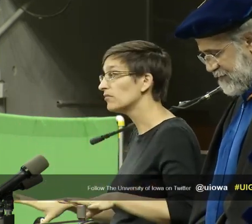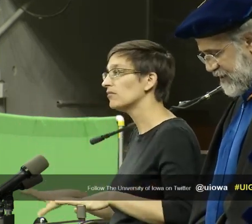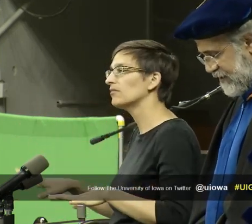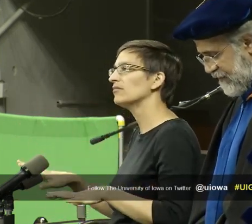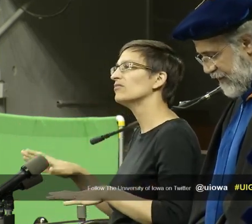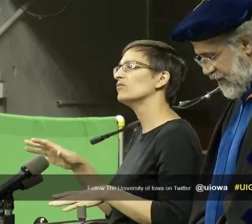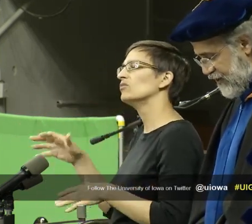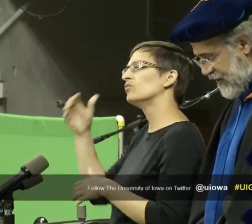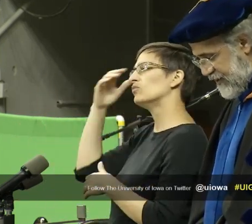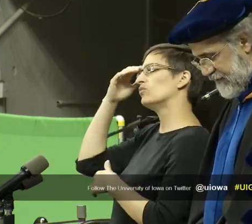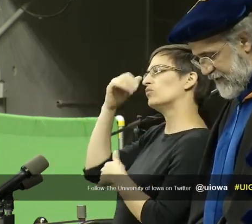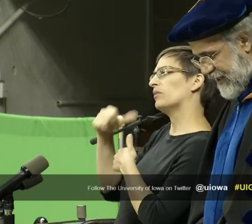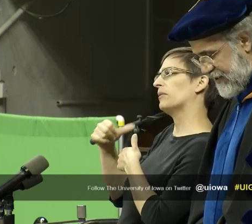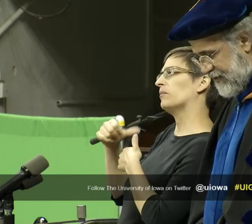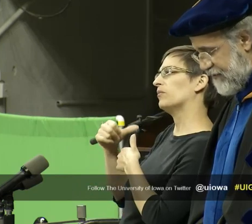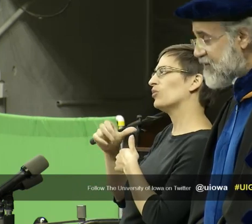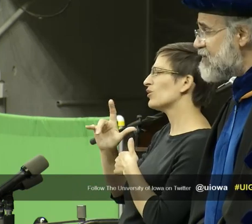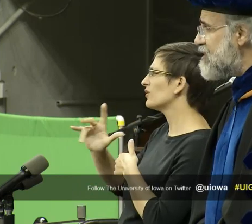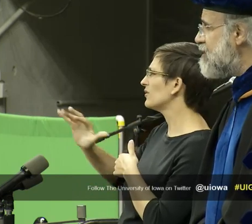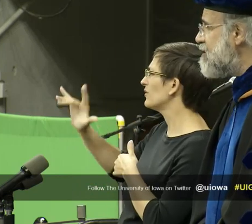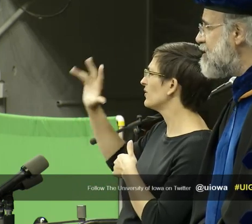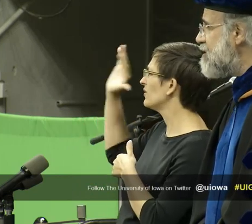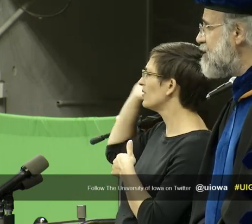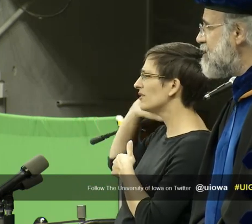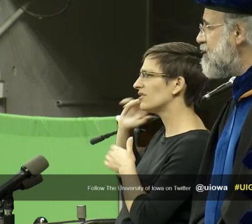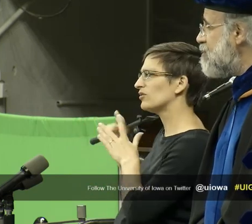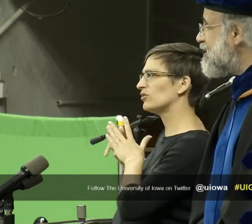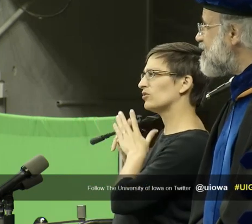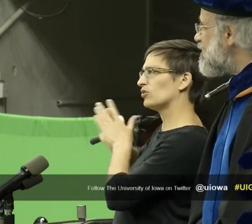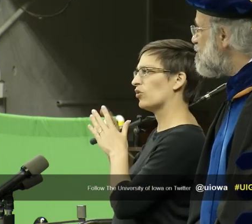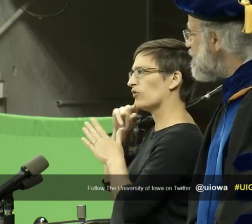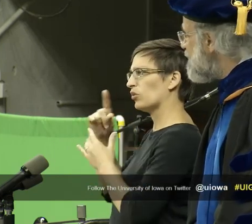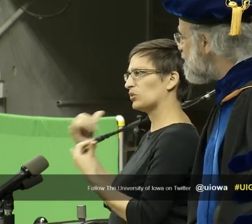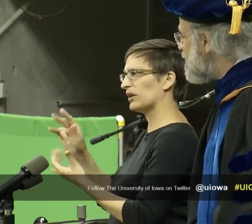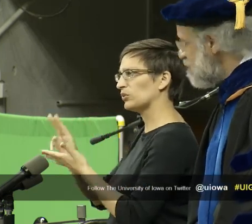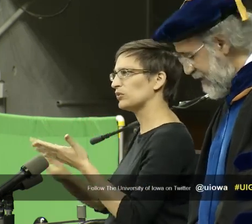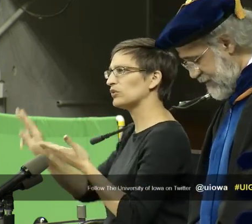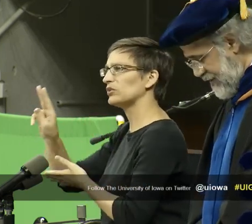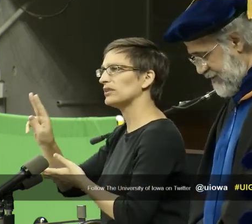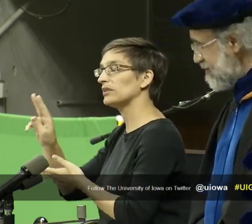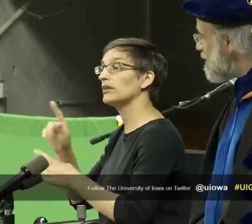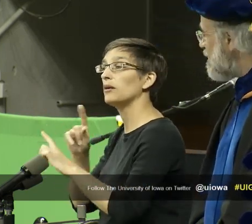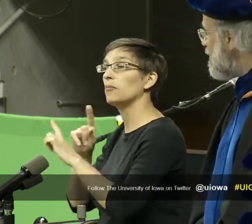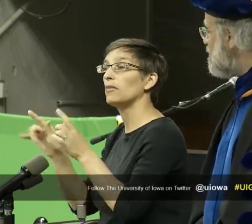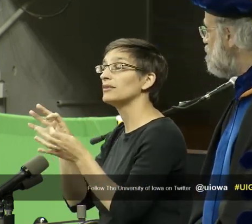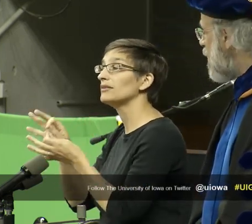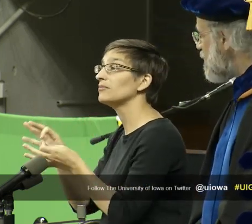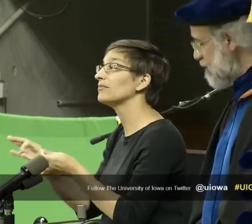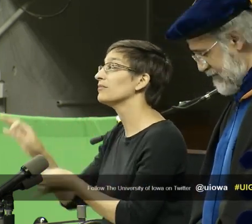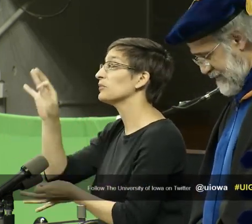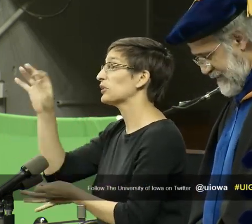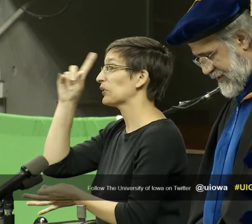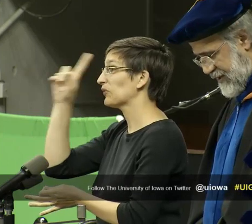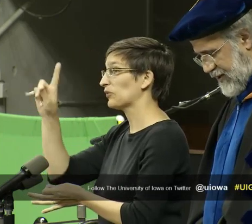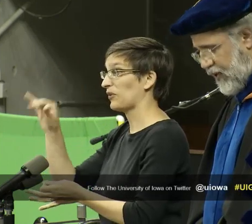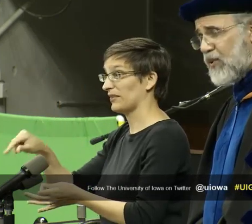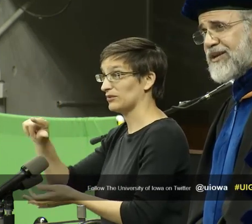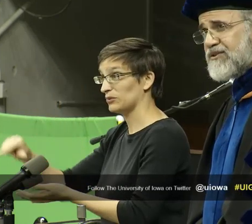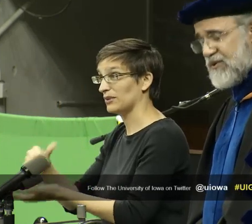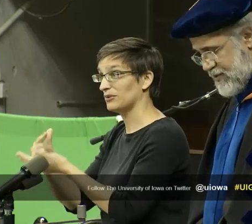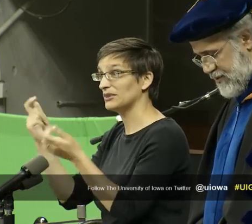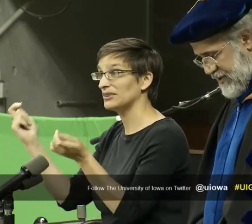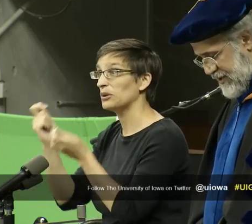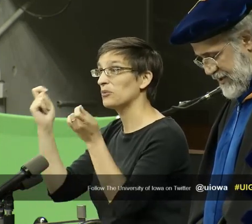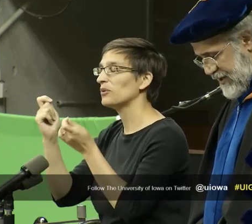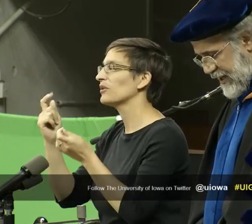reminders of the medieval origins of today's university. But the spirit of commencement is modern,